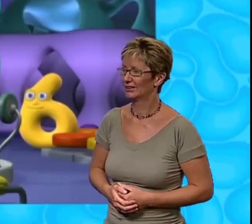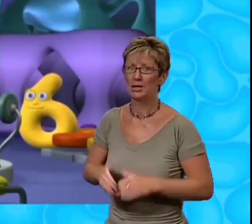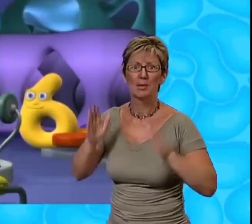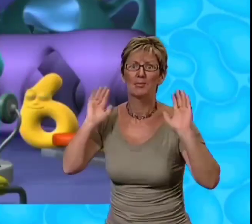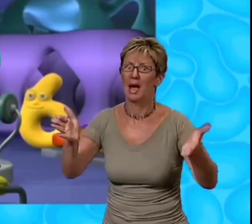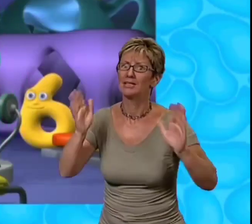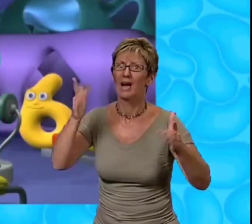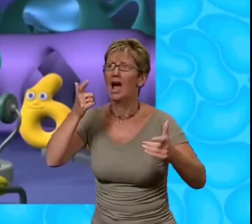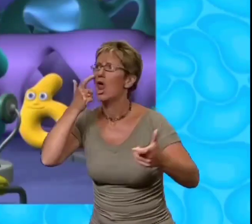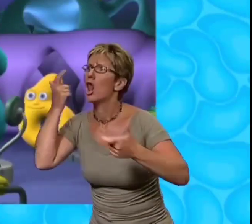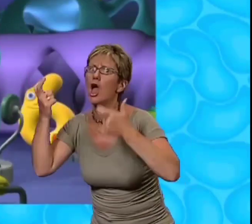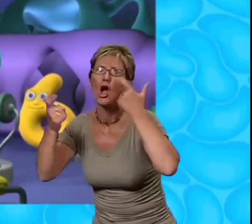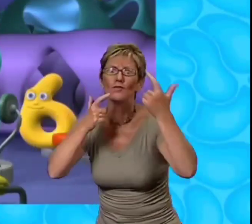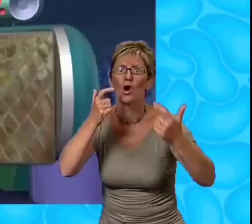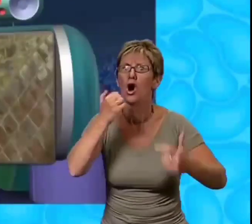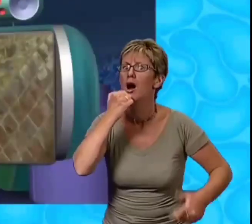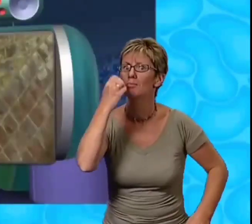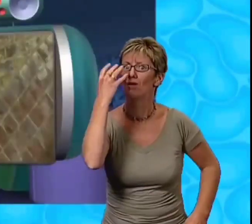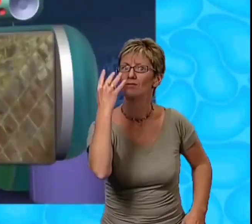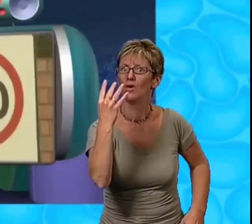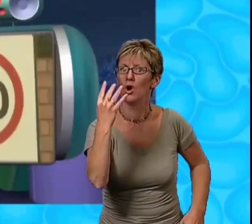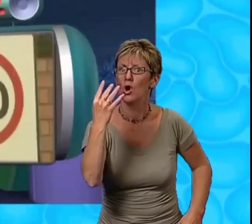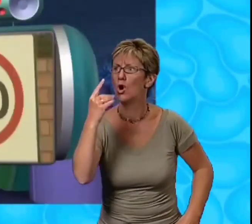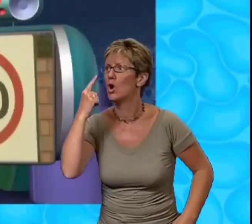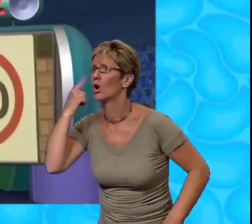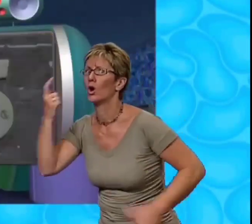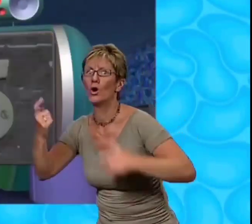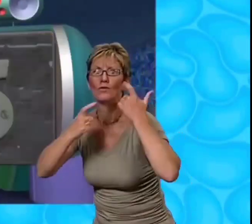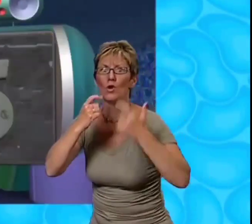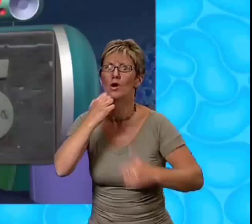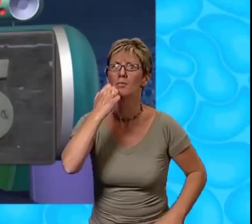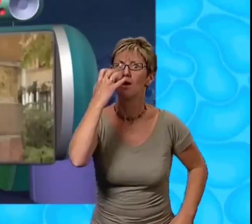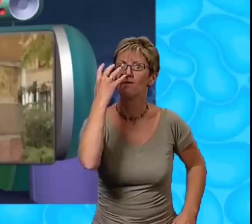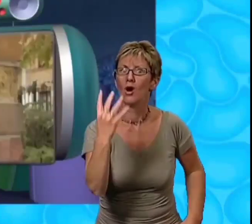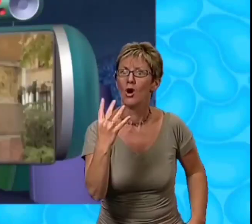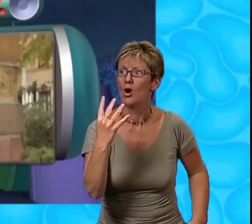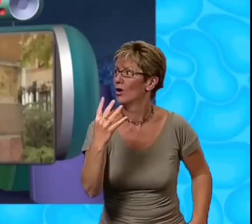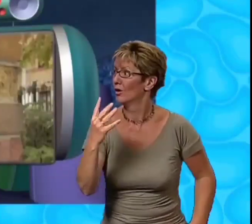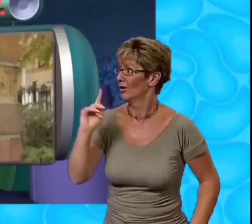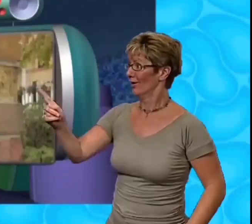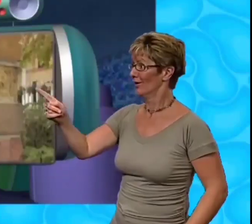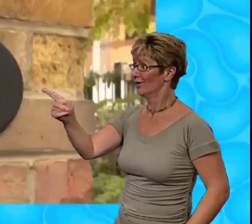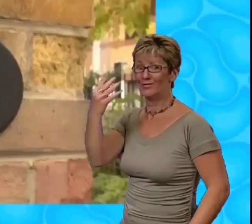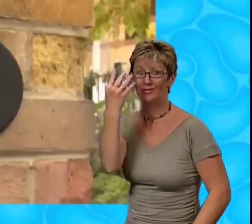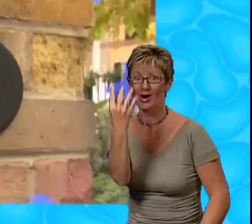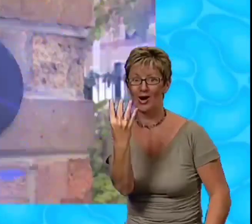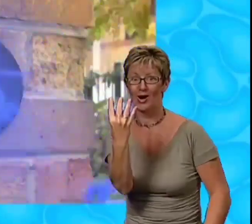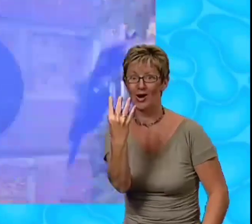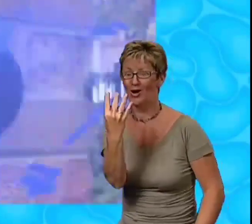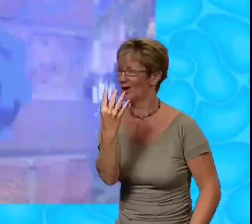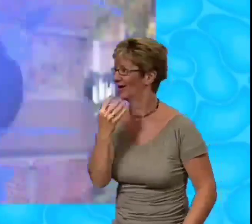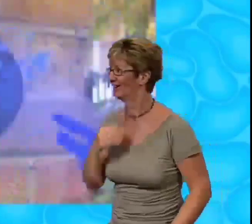Got to find a four. Looking for fours. Found a four.